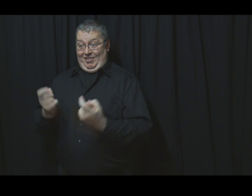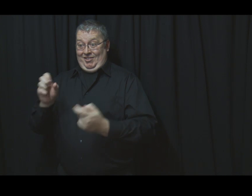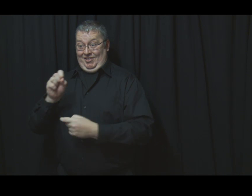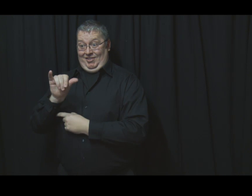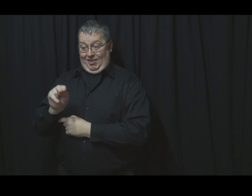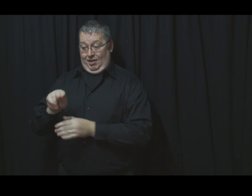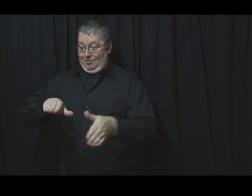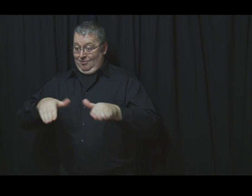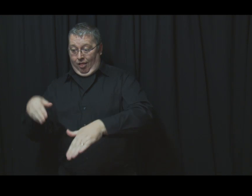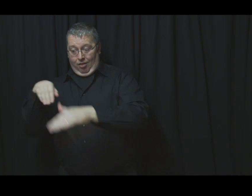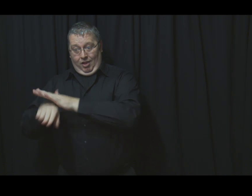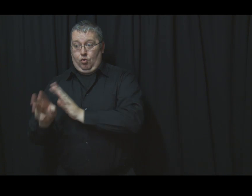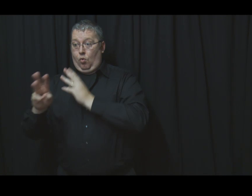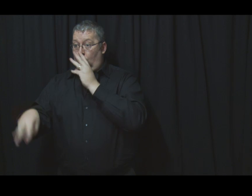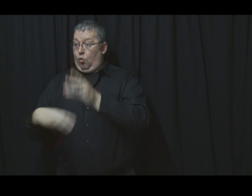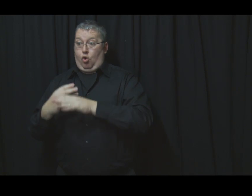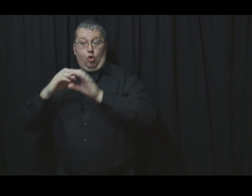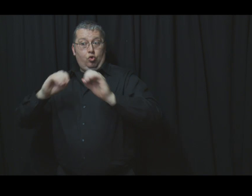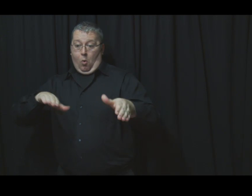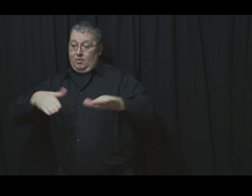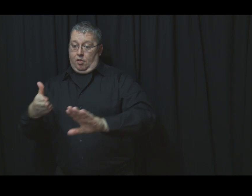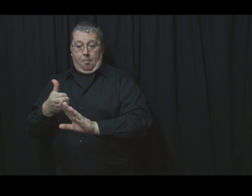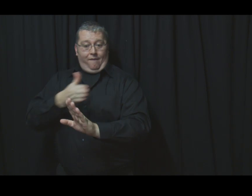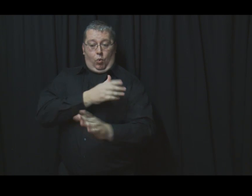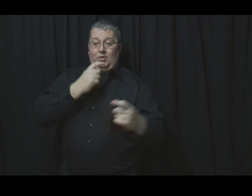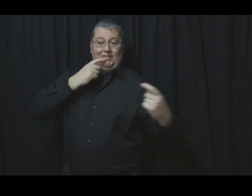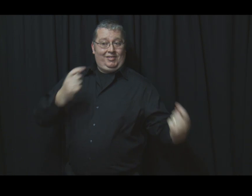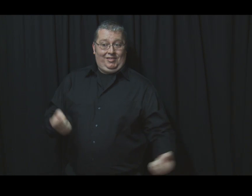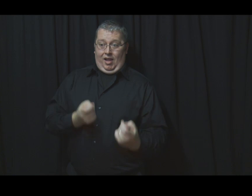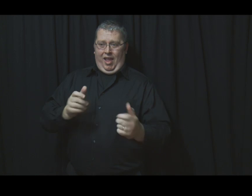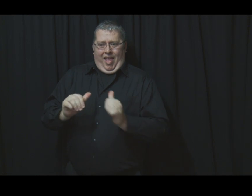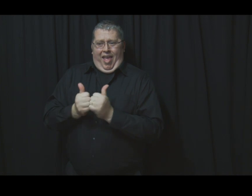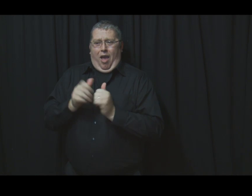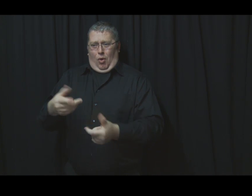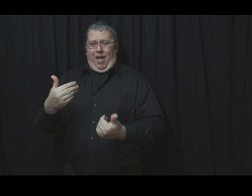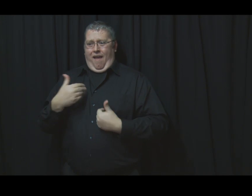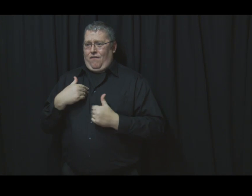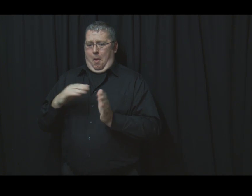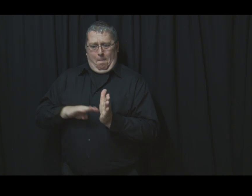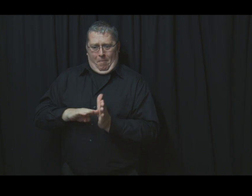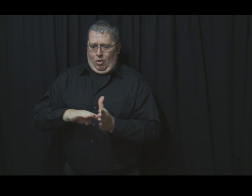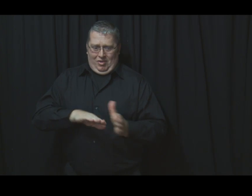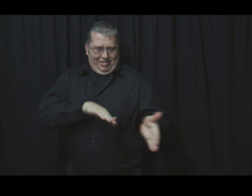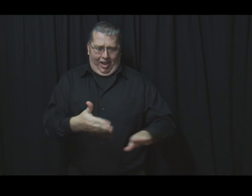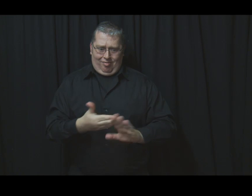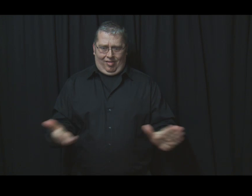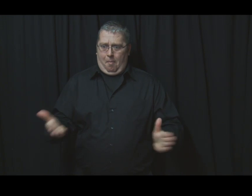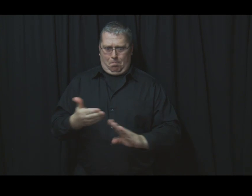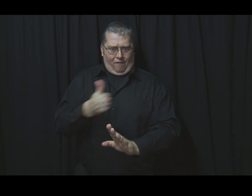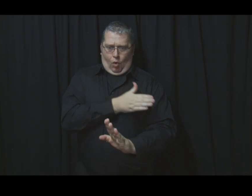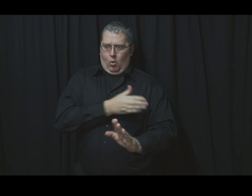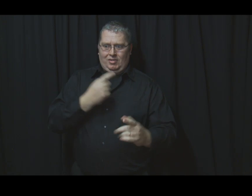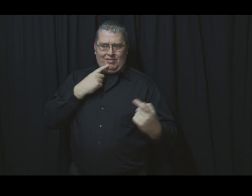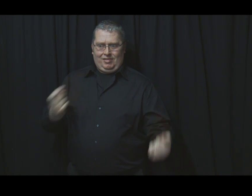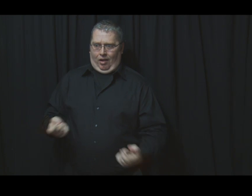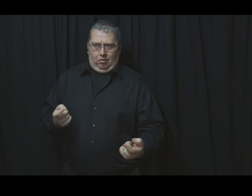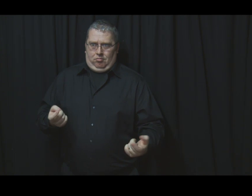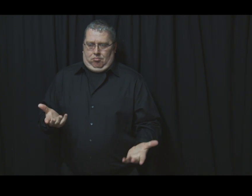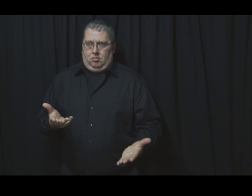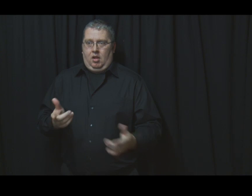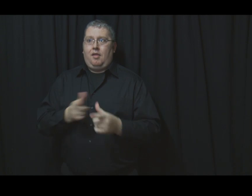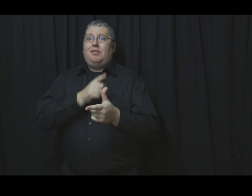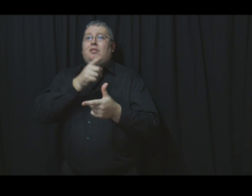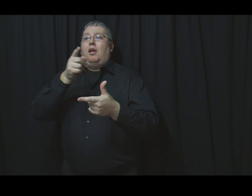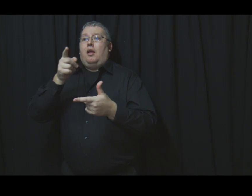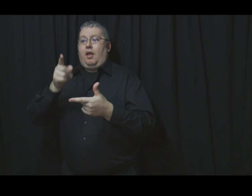there was no death before sin. That means, how can you have billions of dead things before man sinned? And then